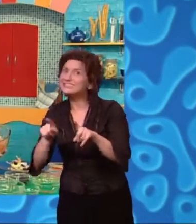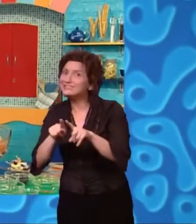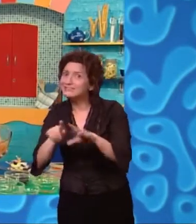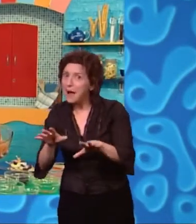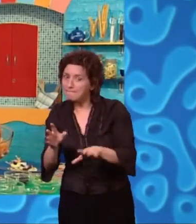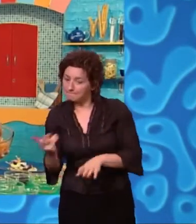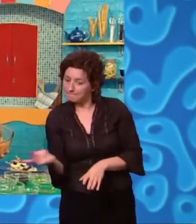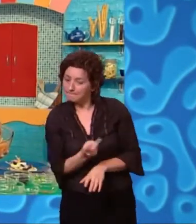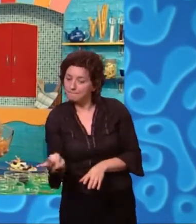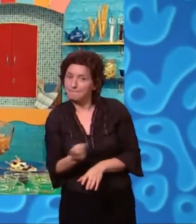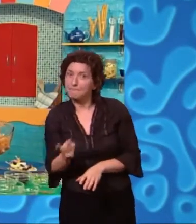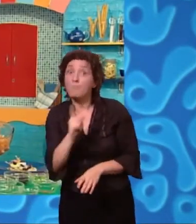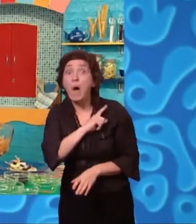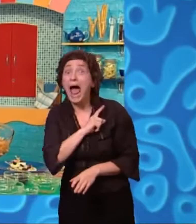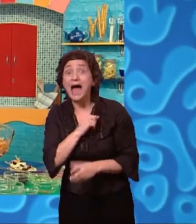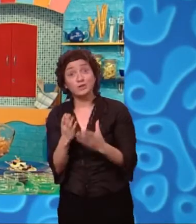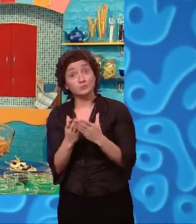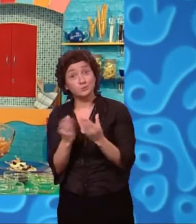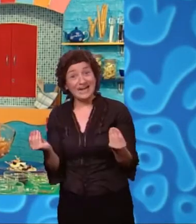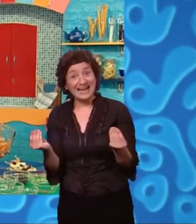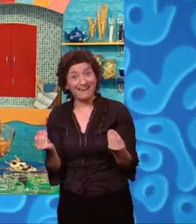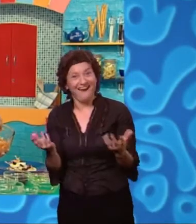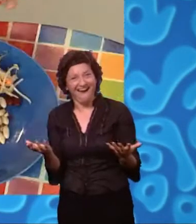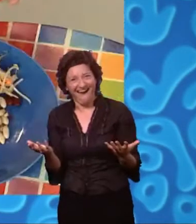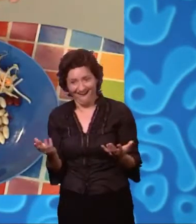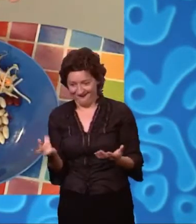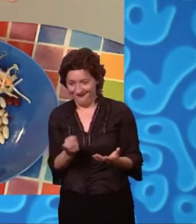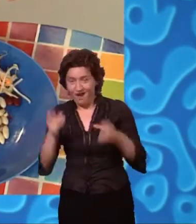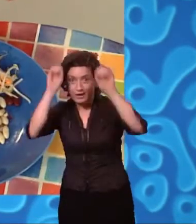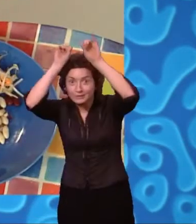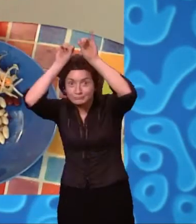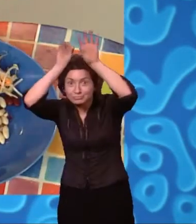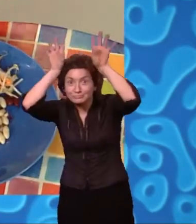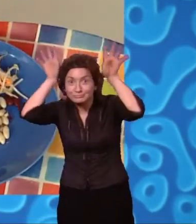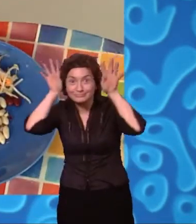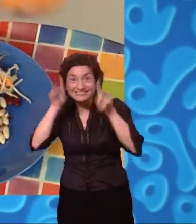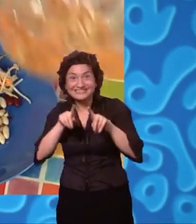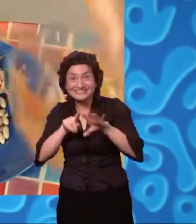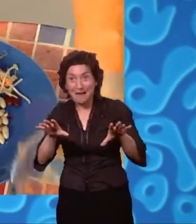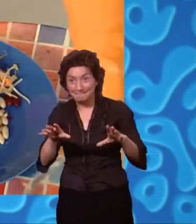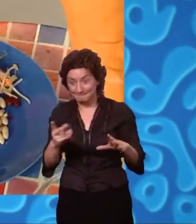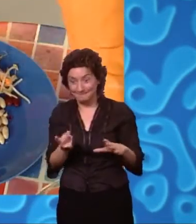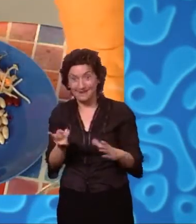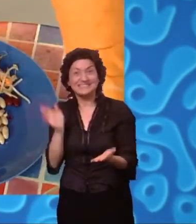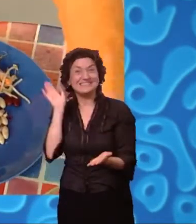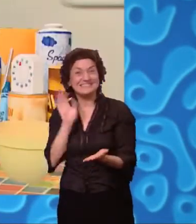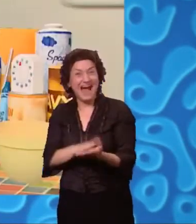look exactly the same because remember, they're twins. There we go.